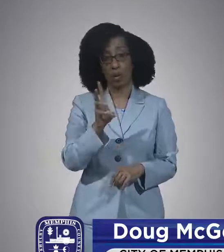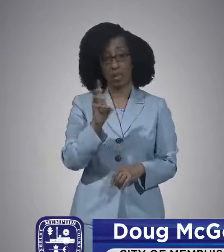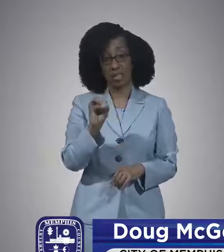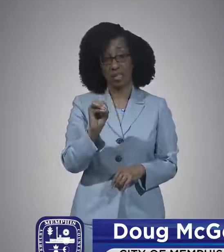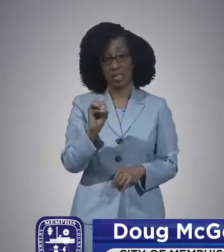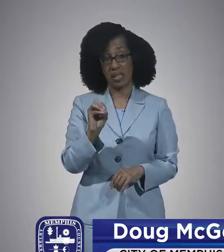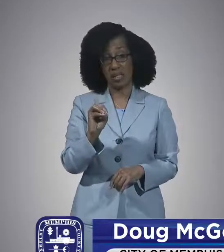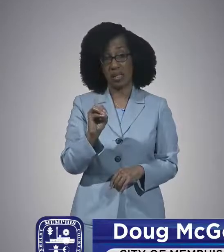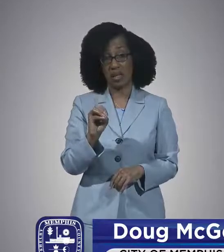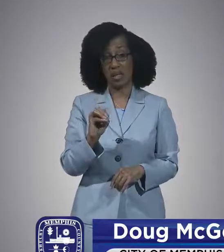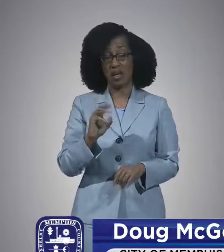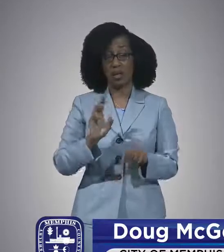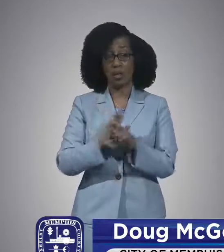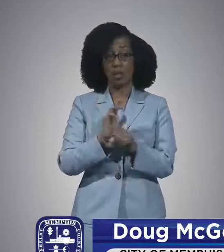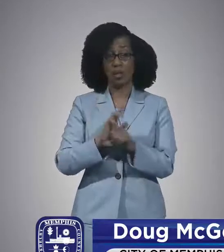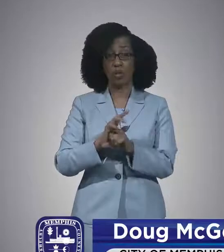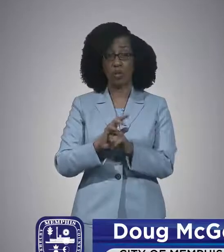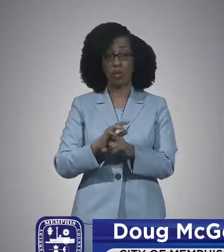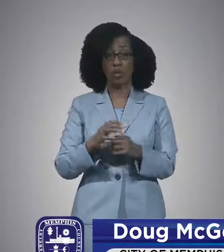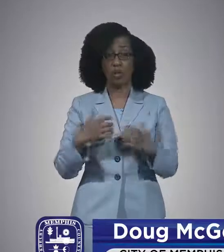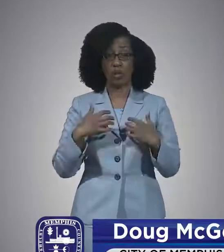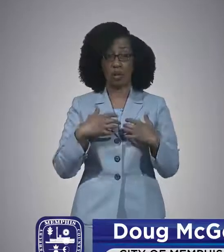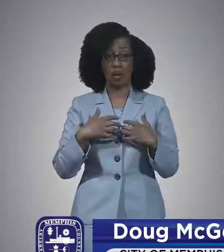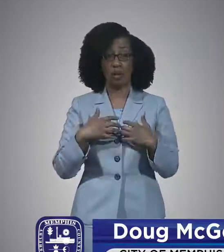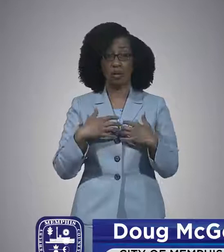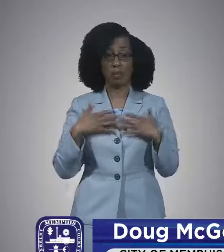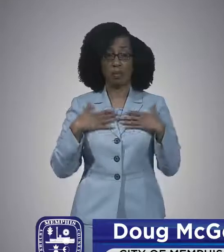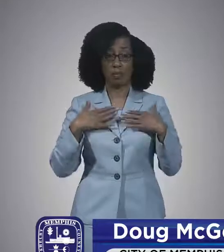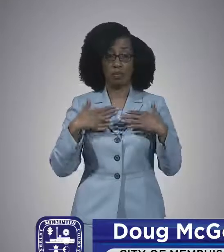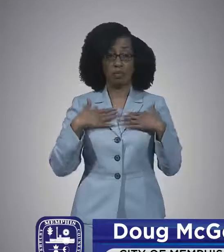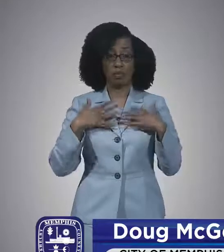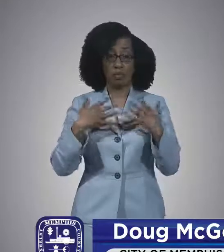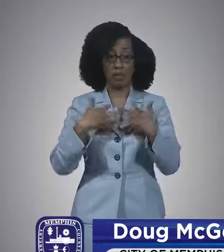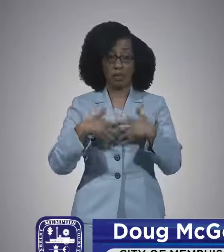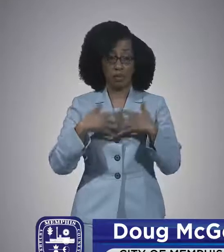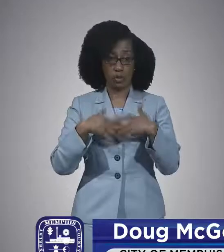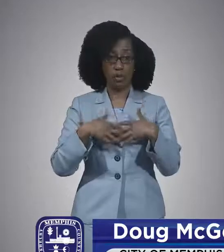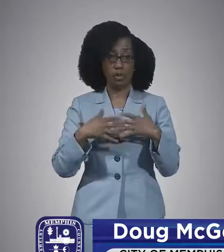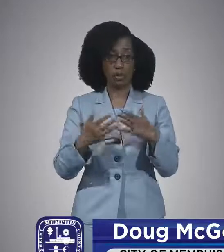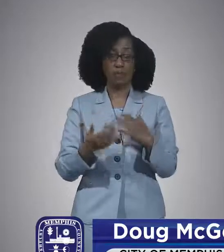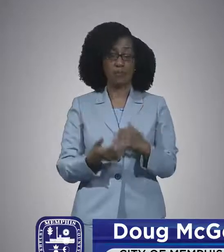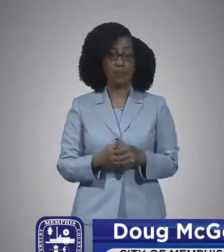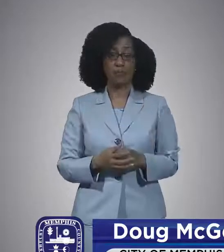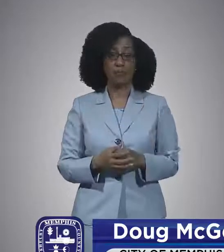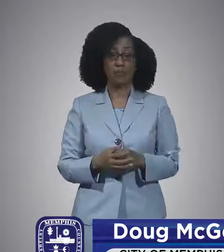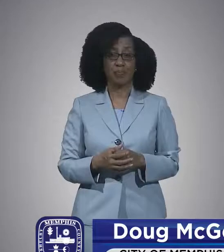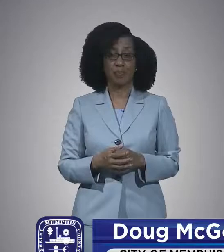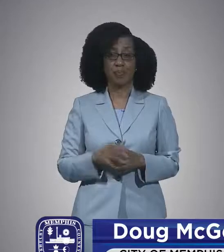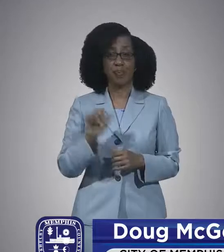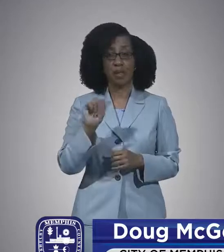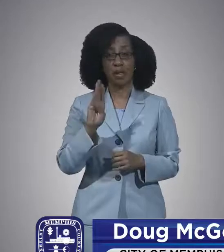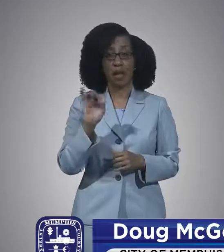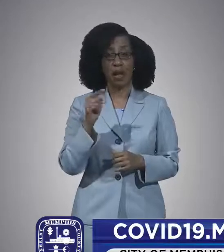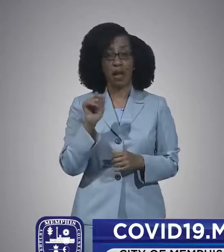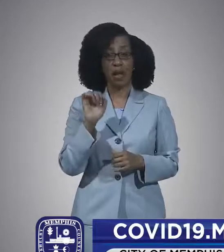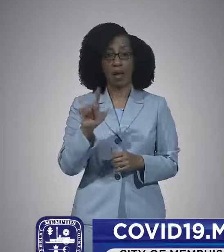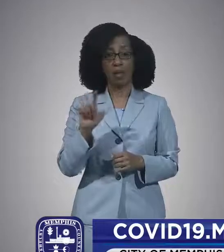are ventilated. That is the approximate number from this morning. Abigail Warren, Daily Memphian.